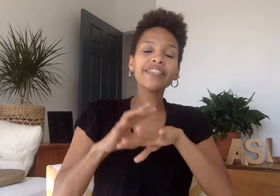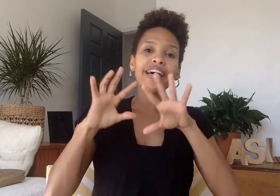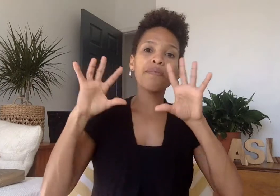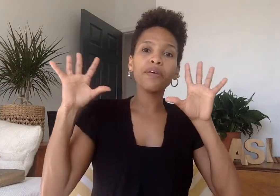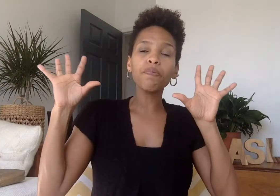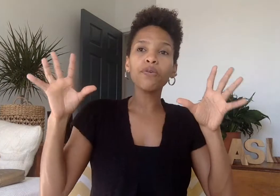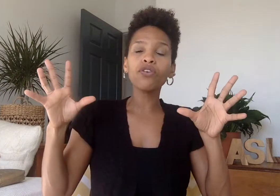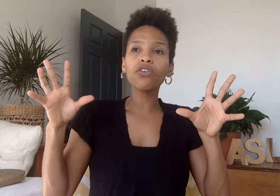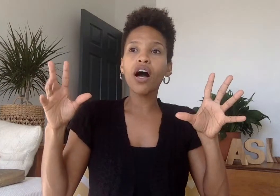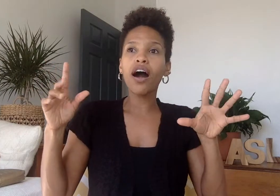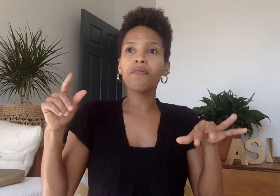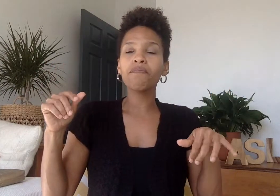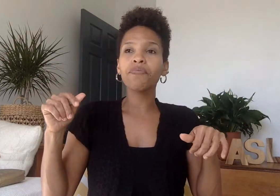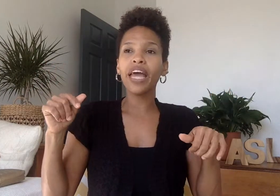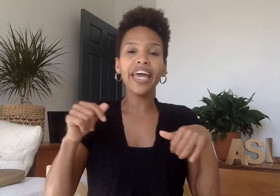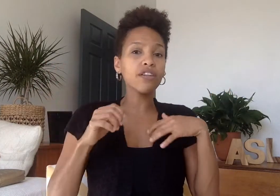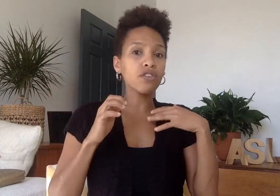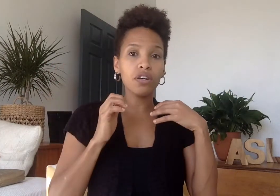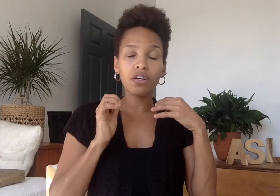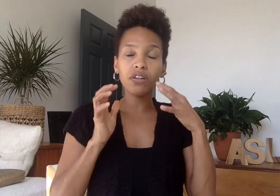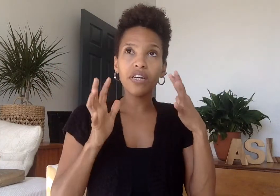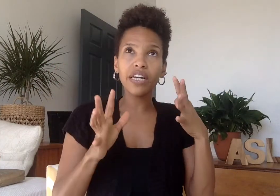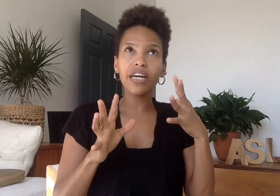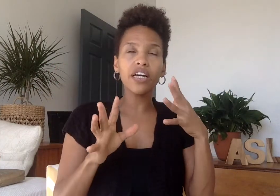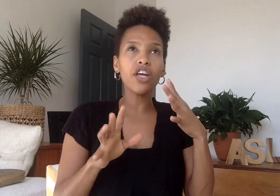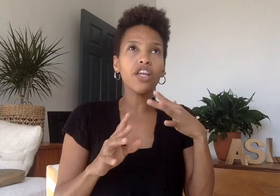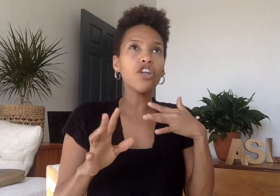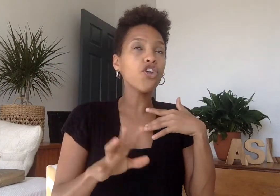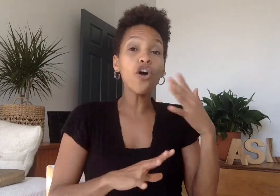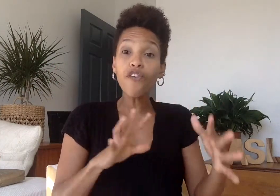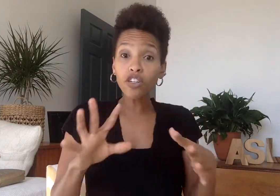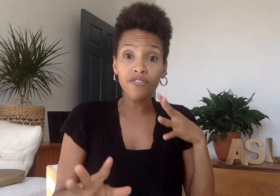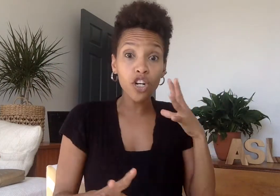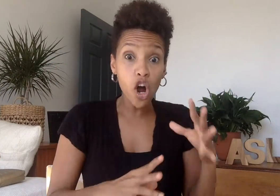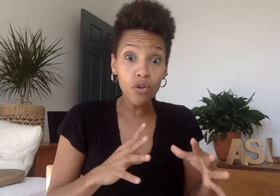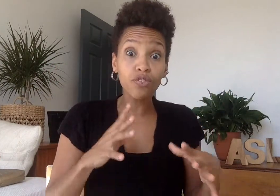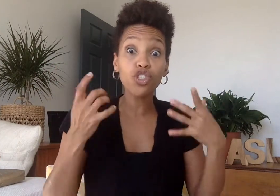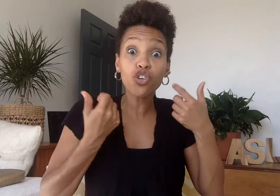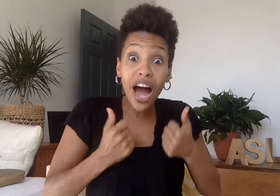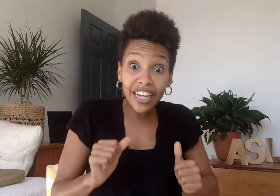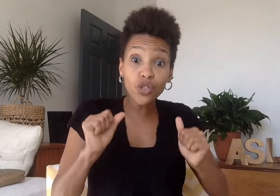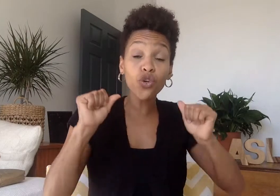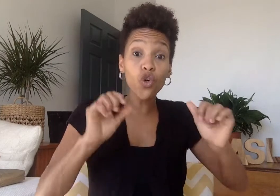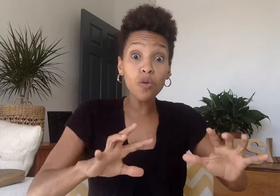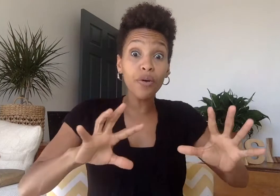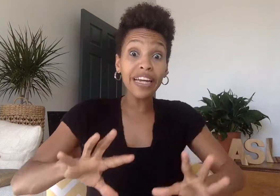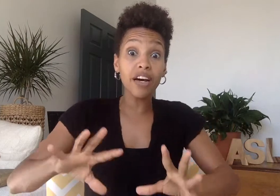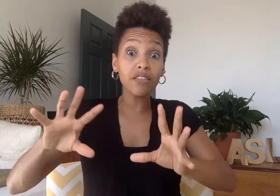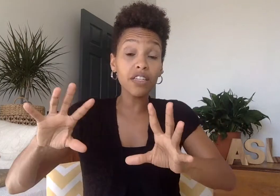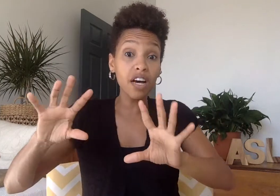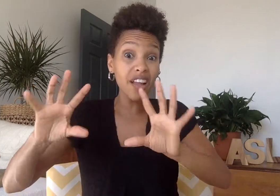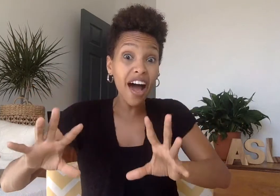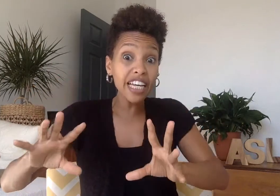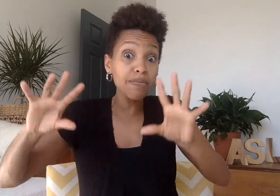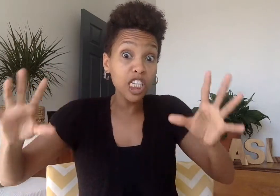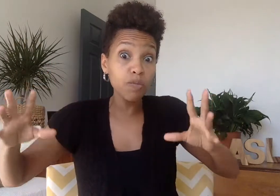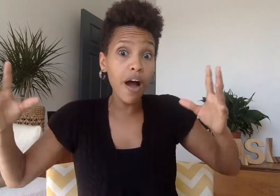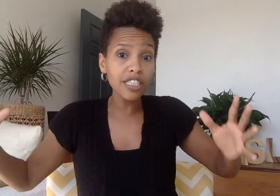that people, and no fault of their own, trying to incorporate a lot as much as